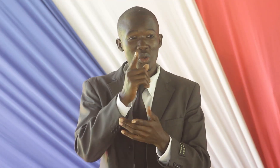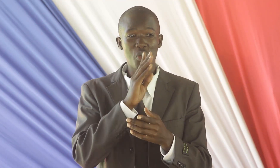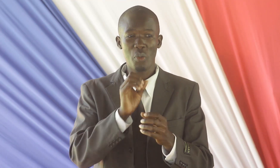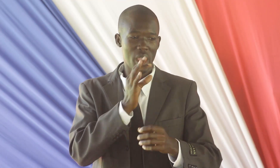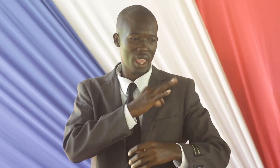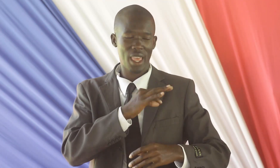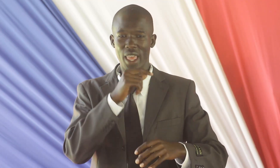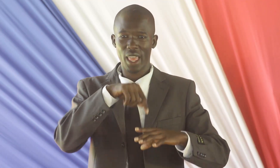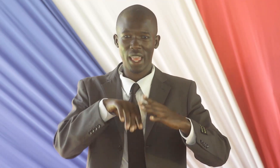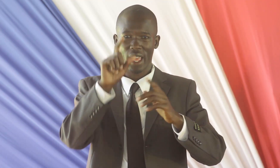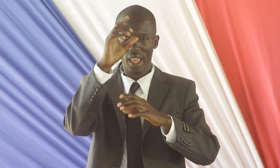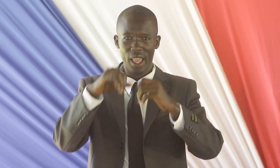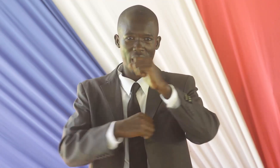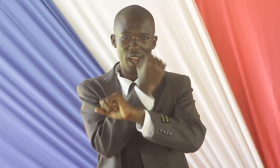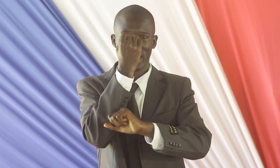the just.